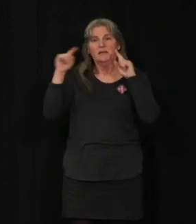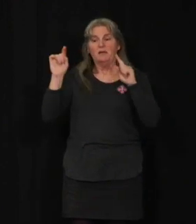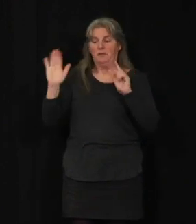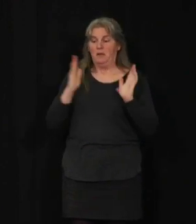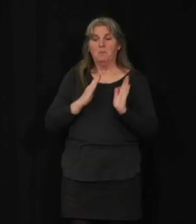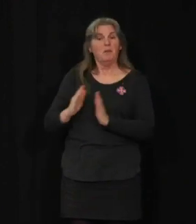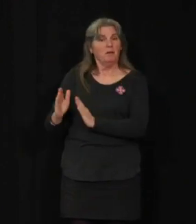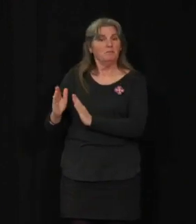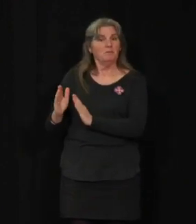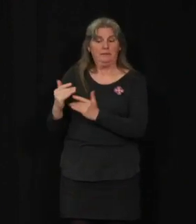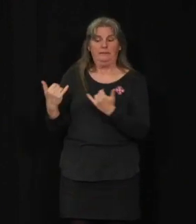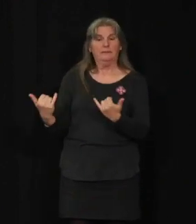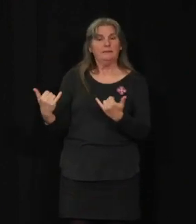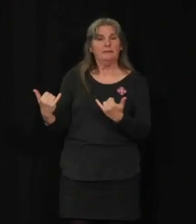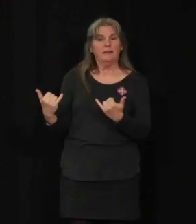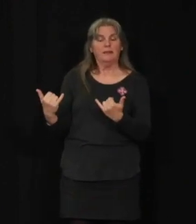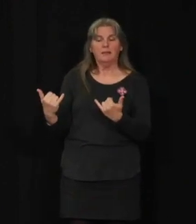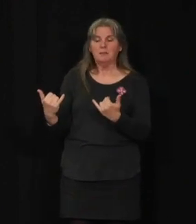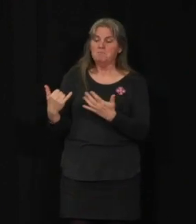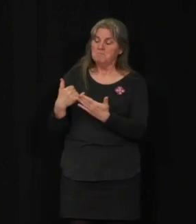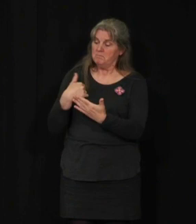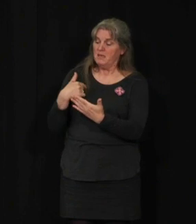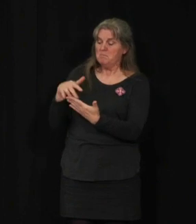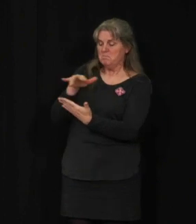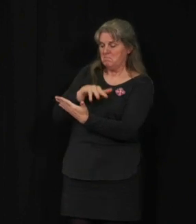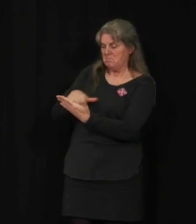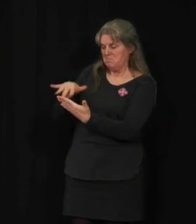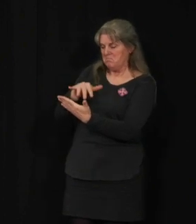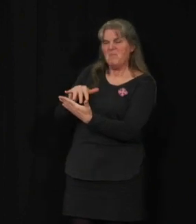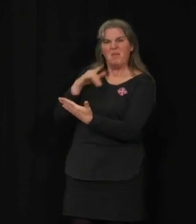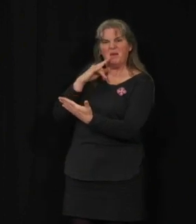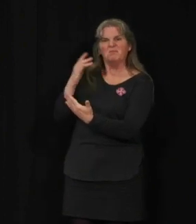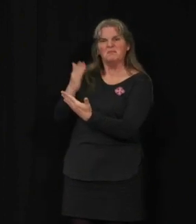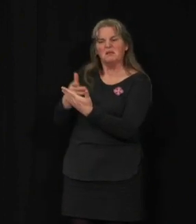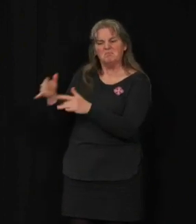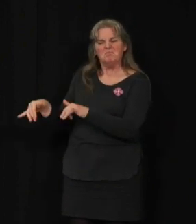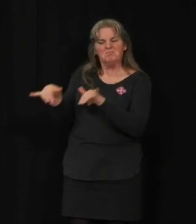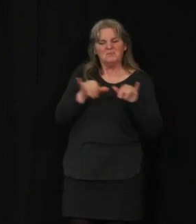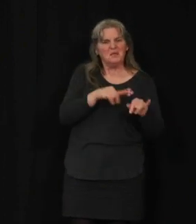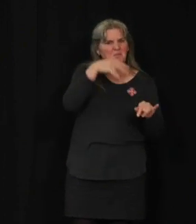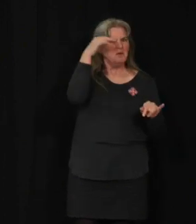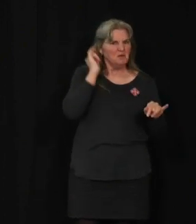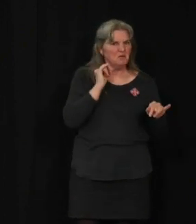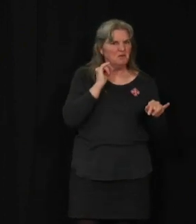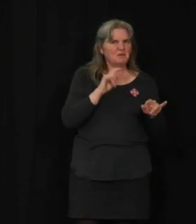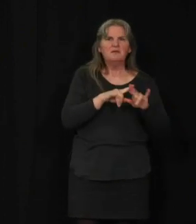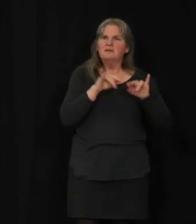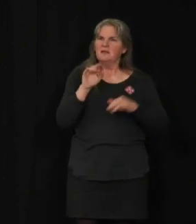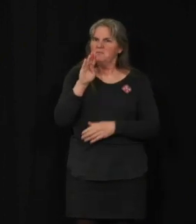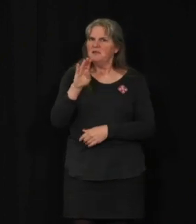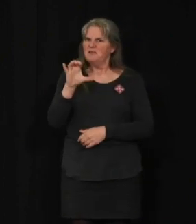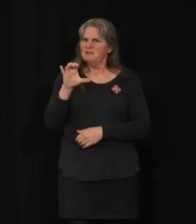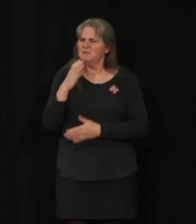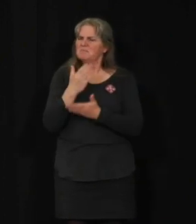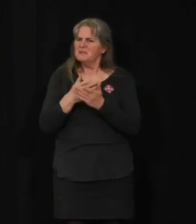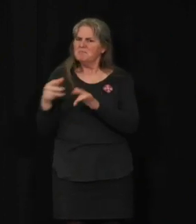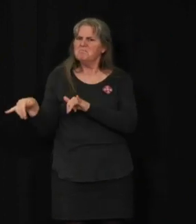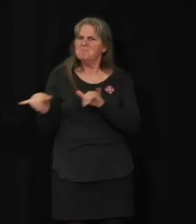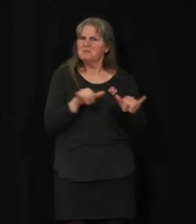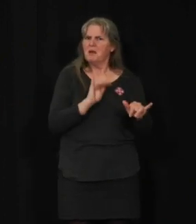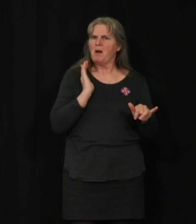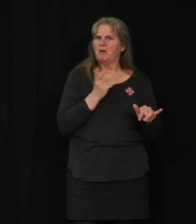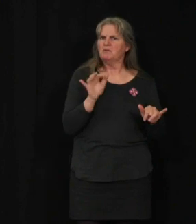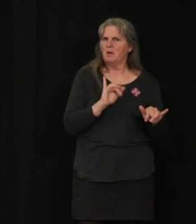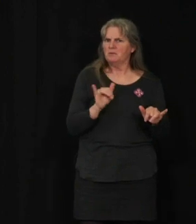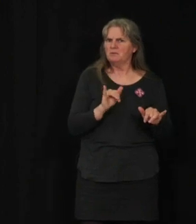plan today. Looking through that, it's going to be very similar to what you're going to see with ours. Same with British Columbia, their plans. You